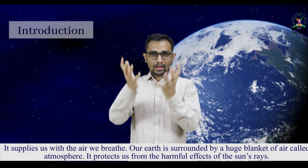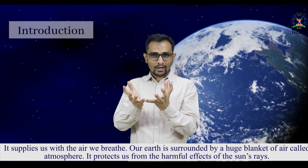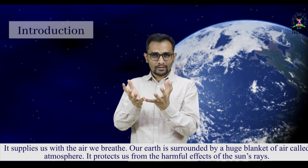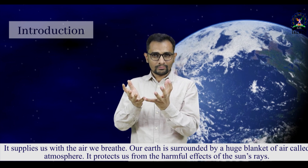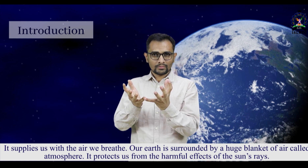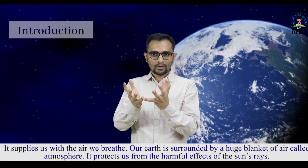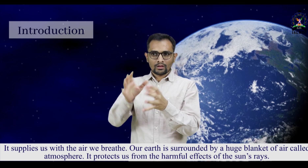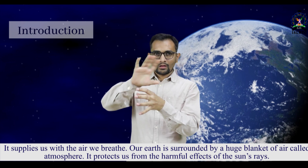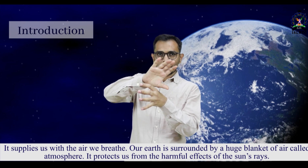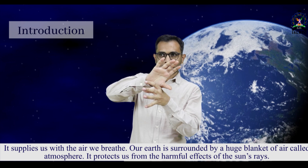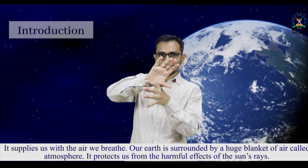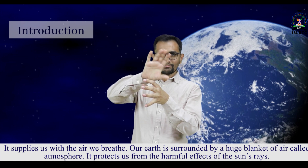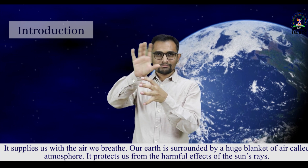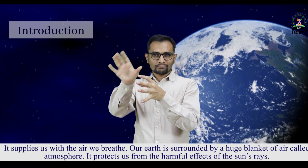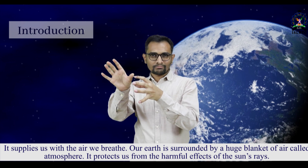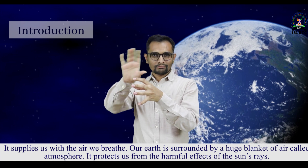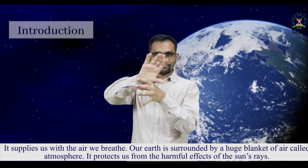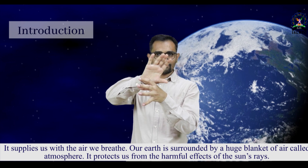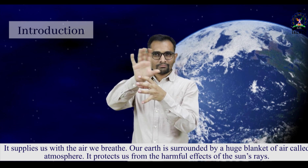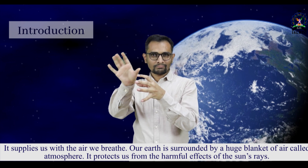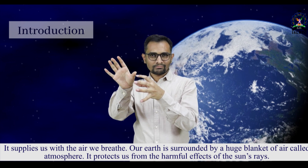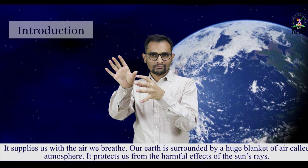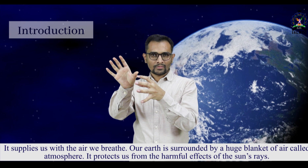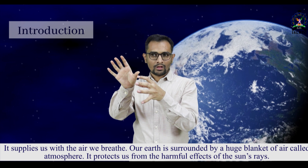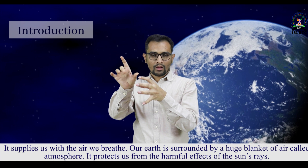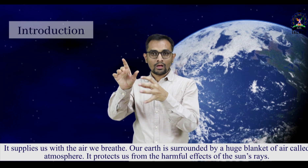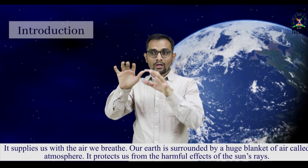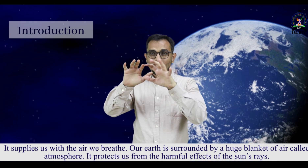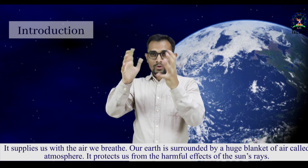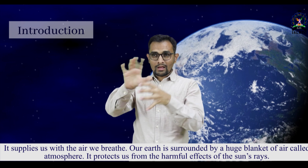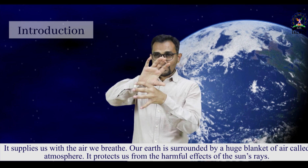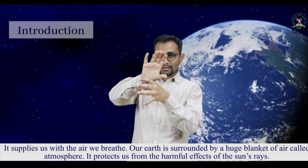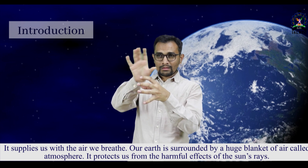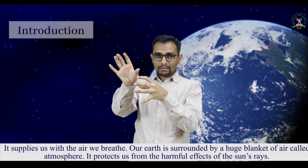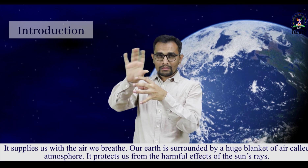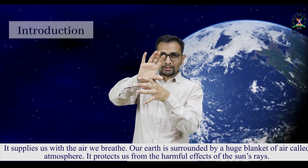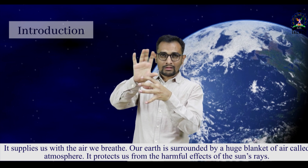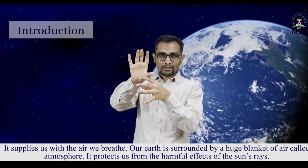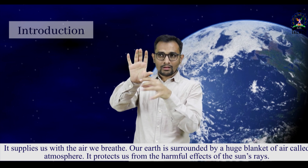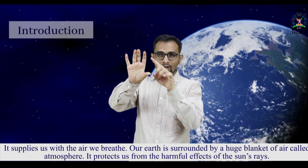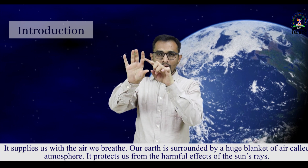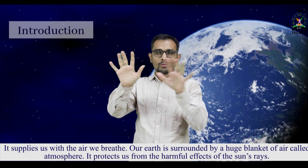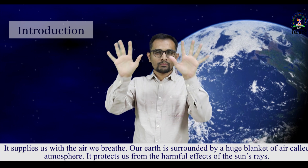Our earth is surrounded by a huge blanket of earth